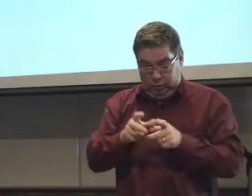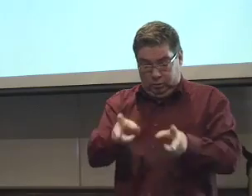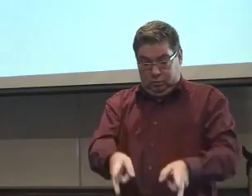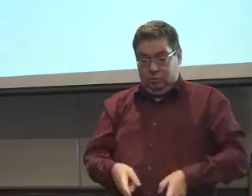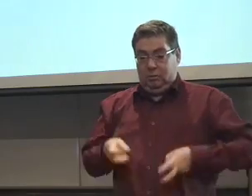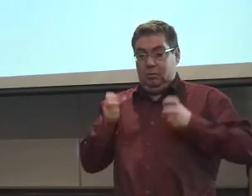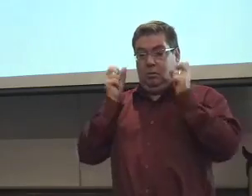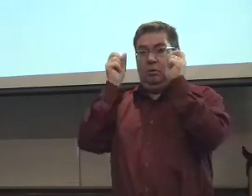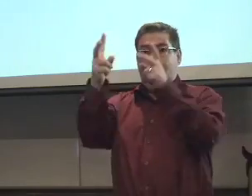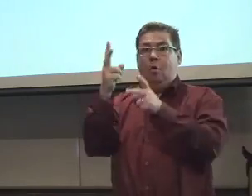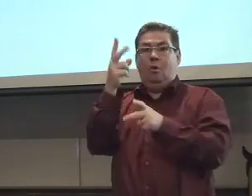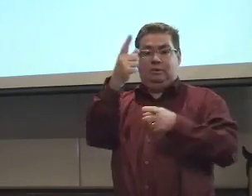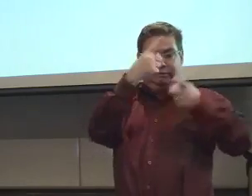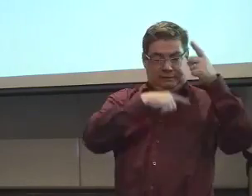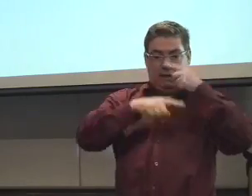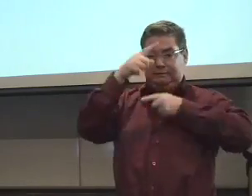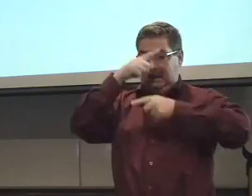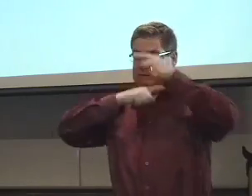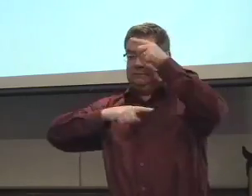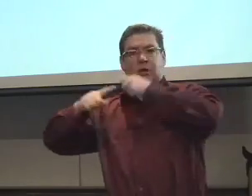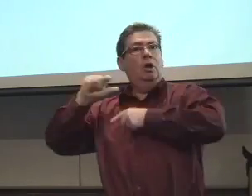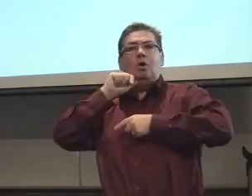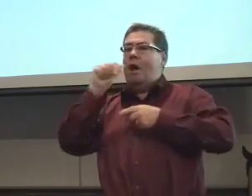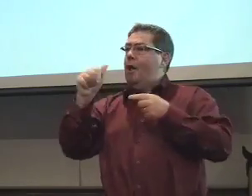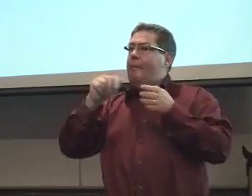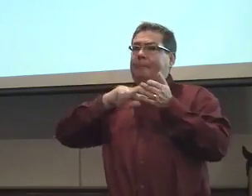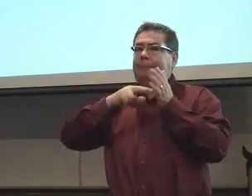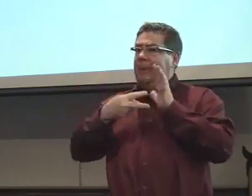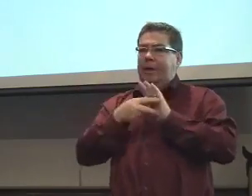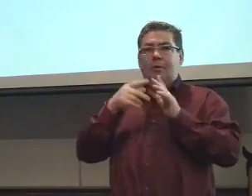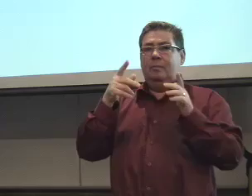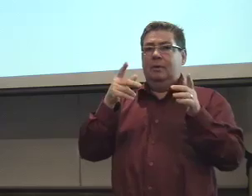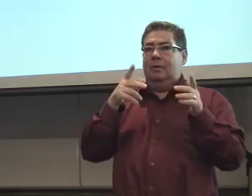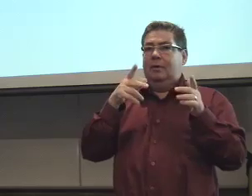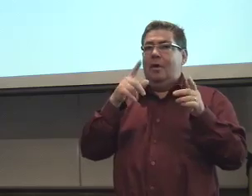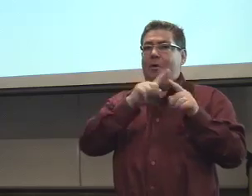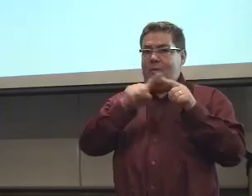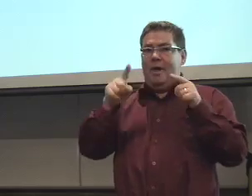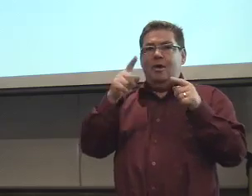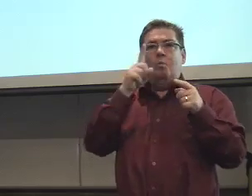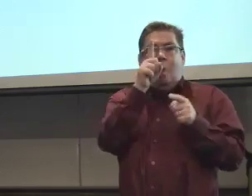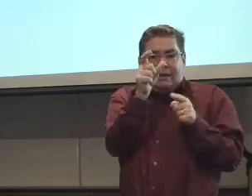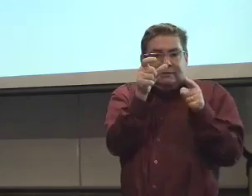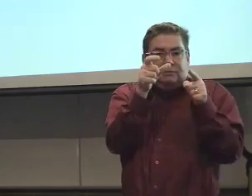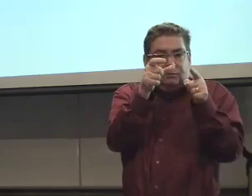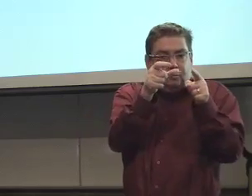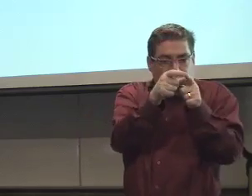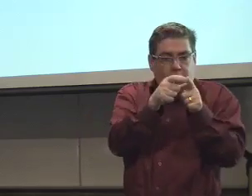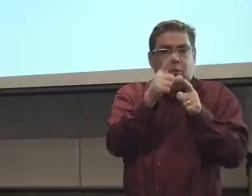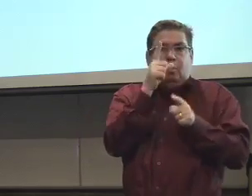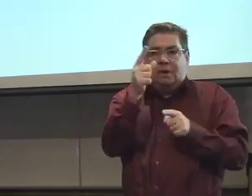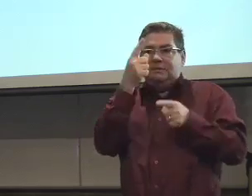to one sign. Not necessarily the right sign, and these are not the right signs, but one sign. So this sign,